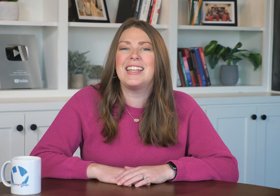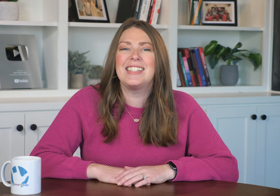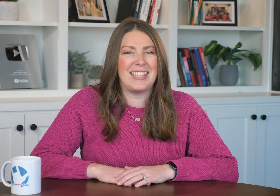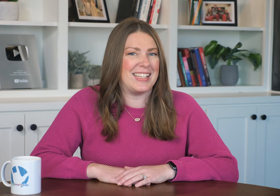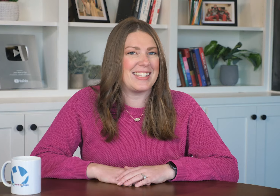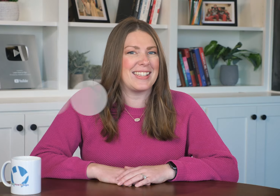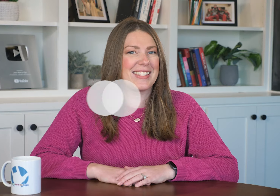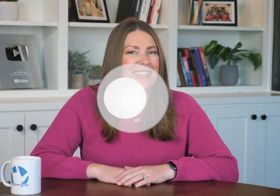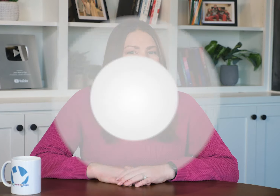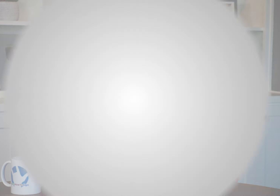sign tenses.